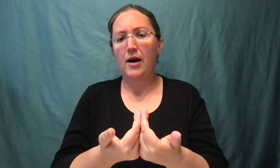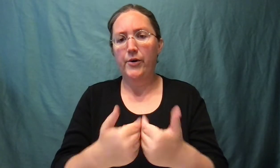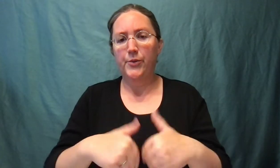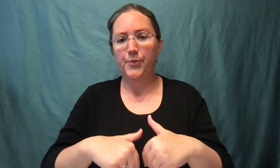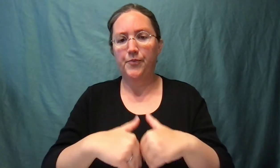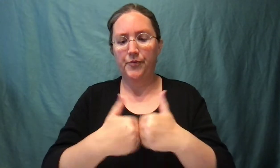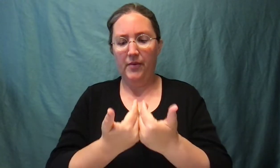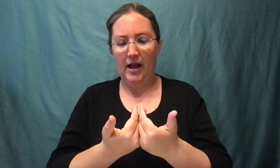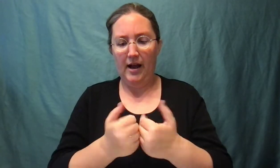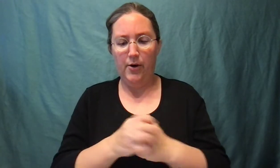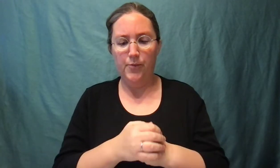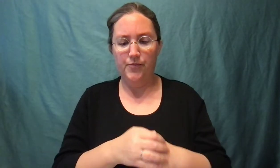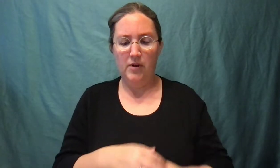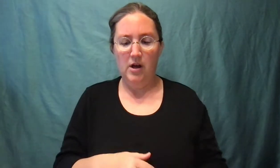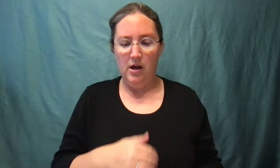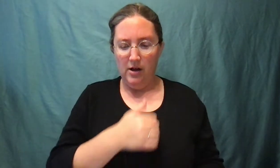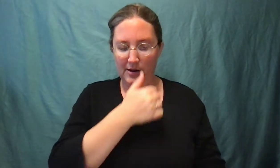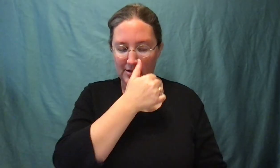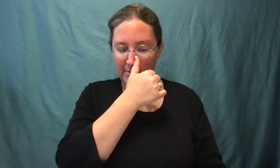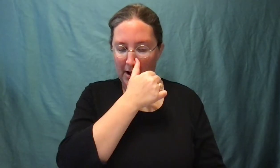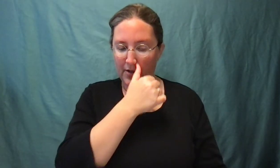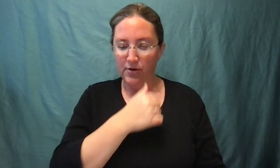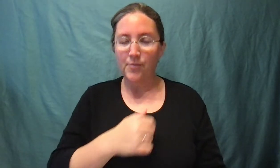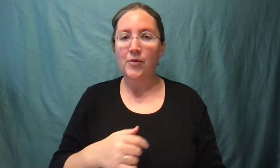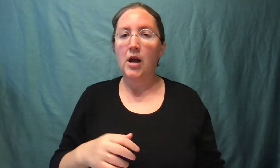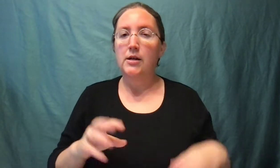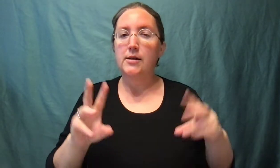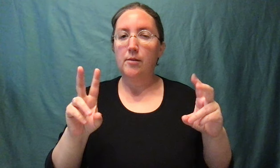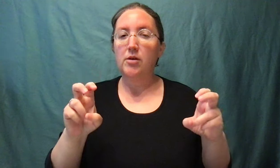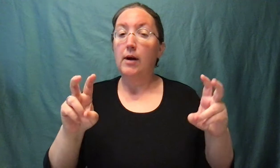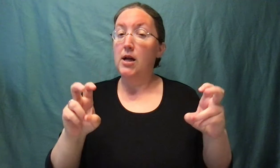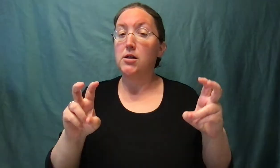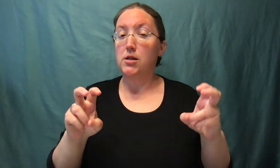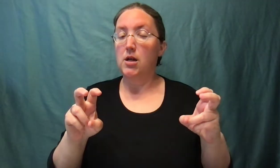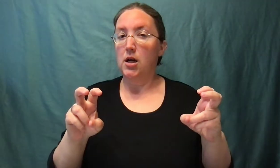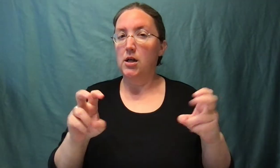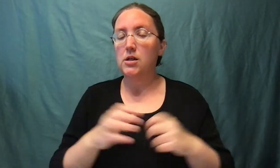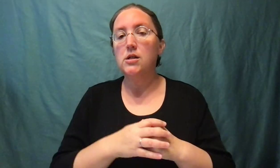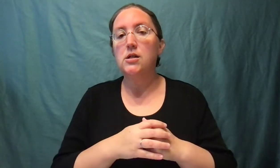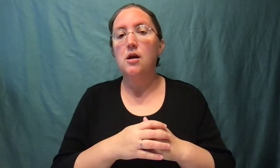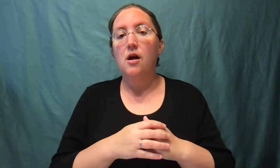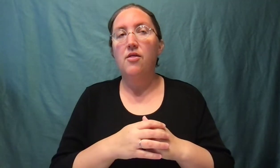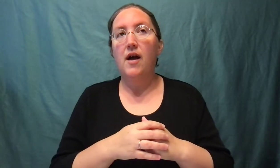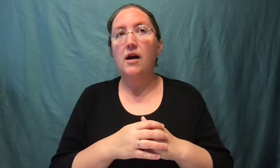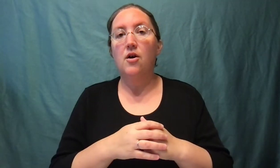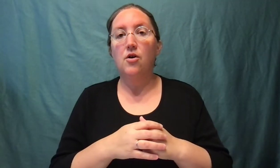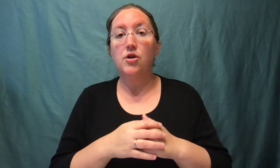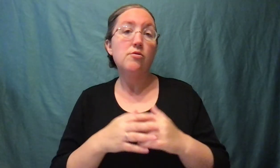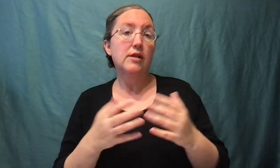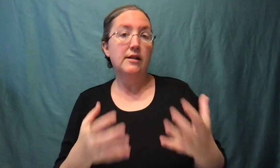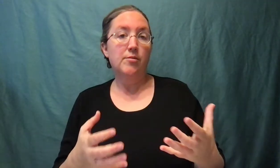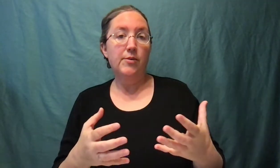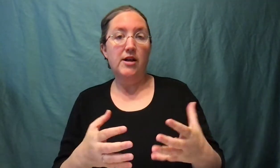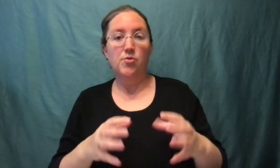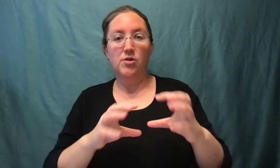How. There are some other WH signs that are used like WH words but are